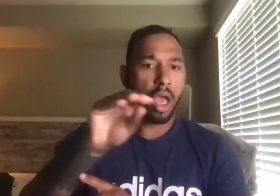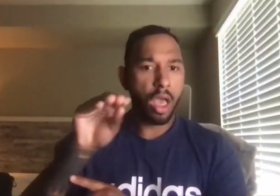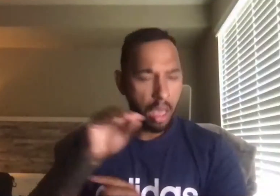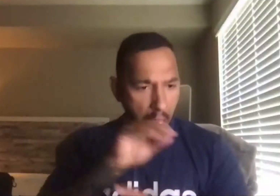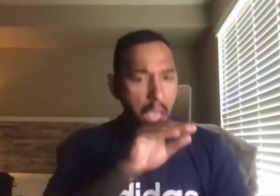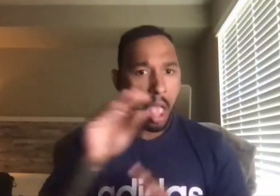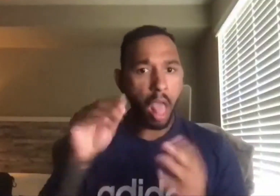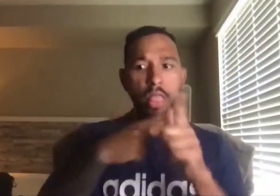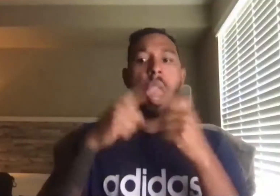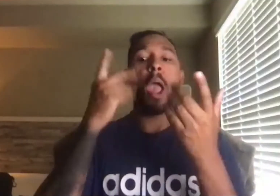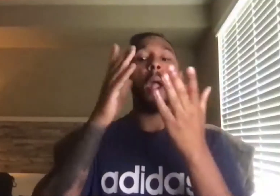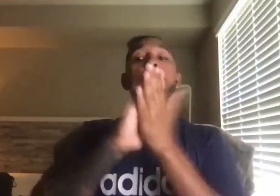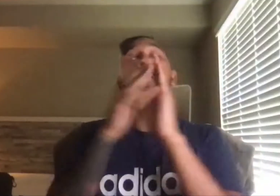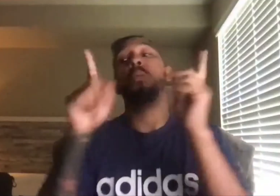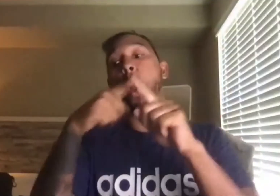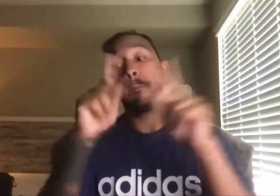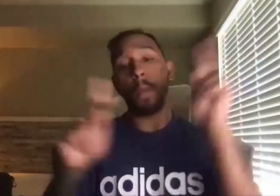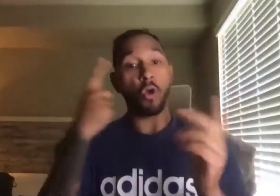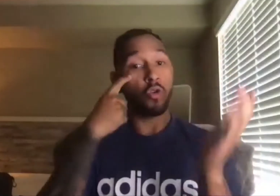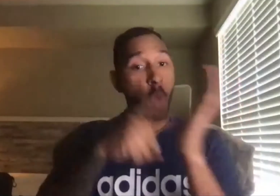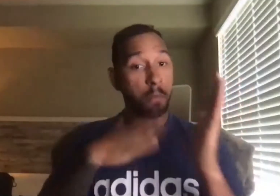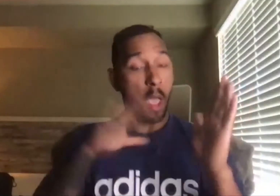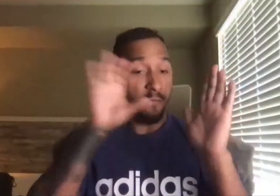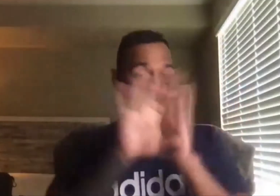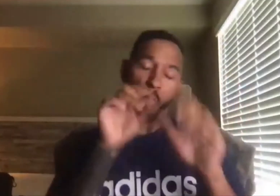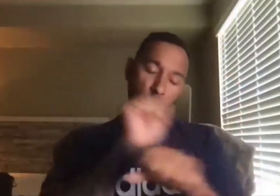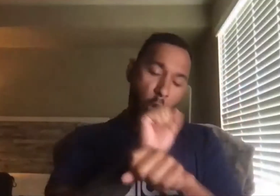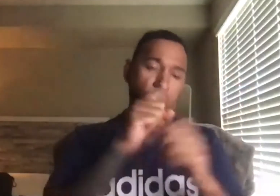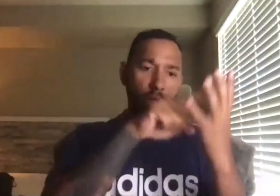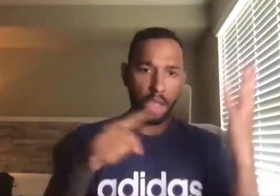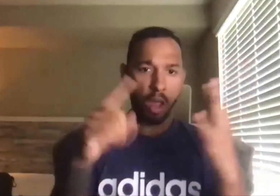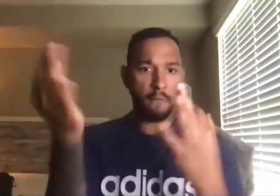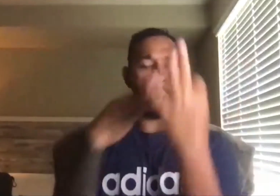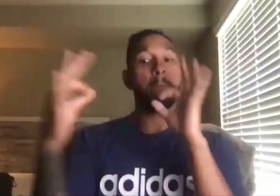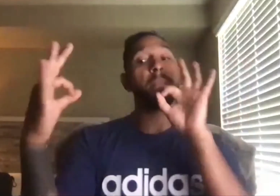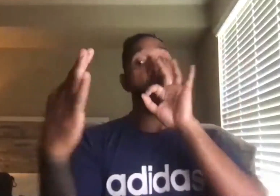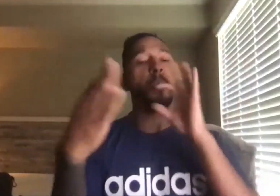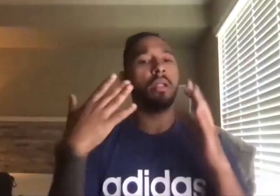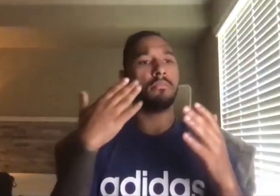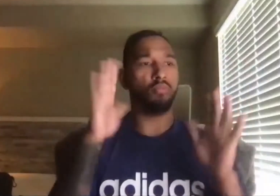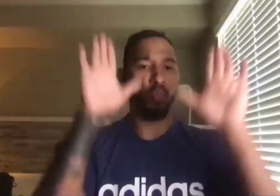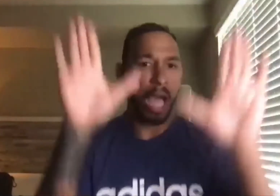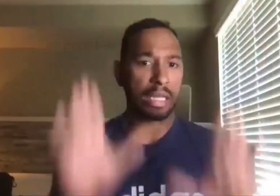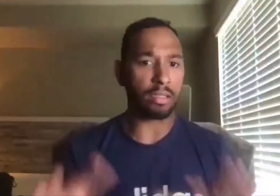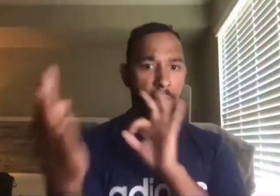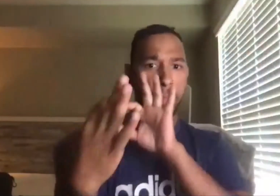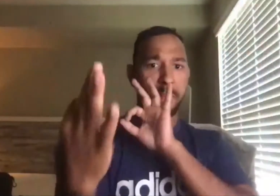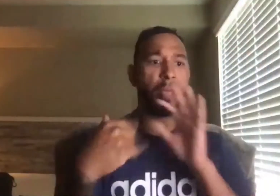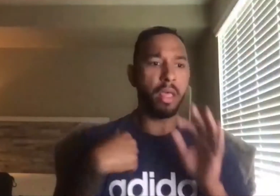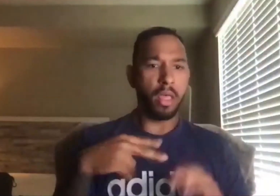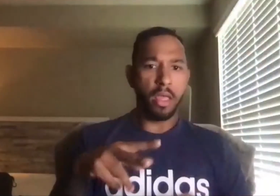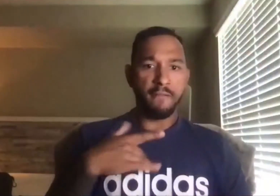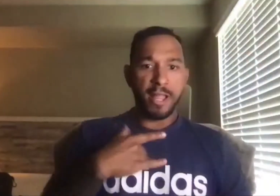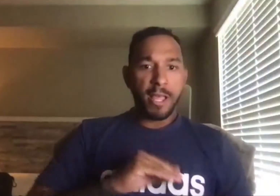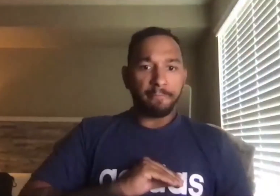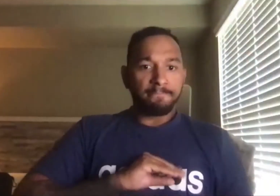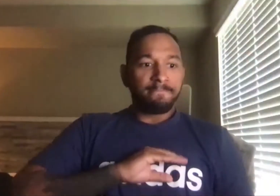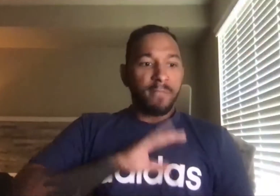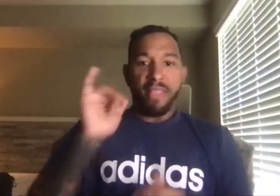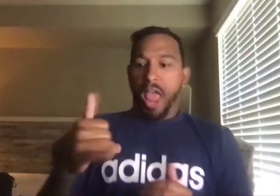an effort to not appear vain, I decided to move from in front of the camera to behind it. I shot various objects and received lots of positive feedback